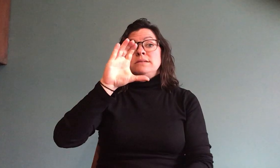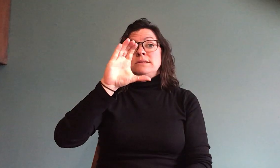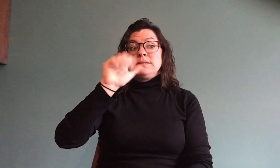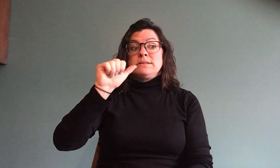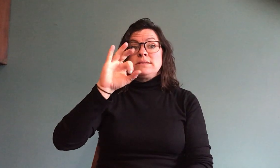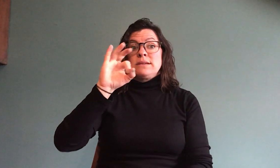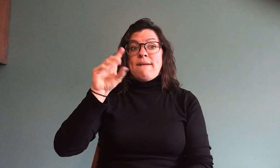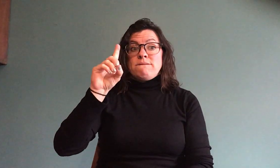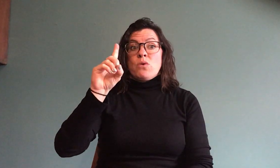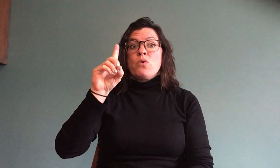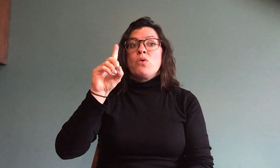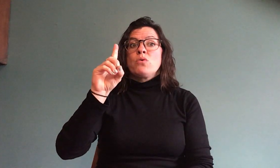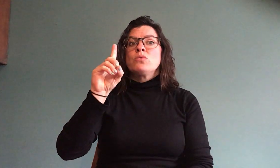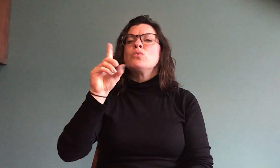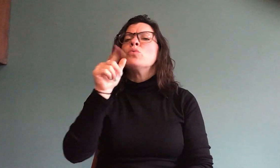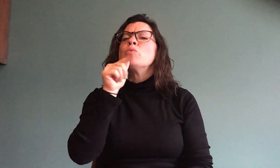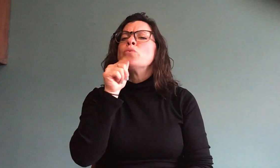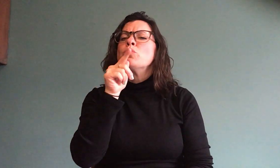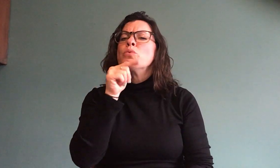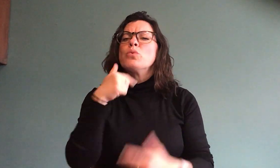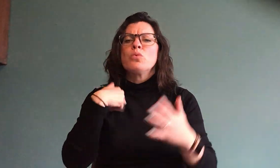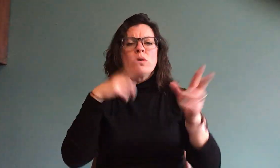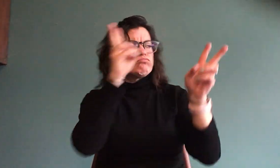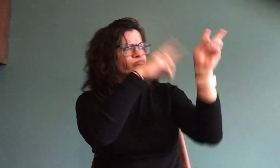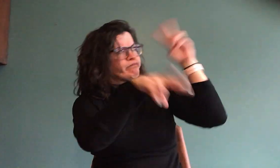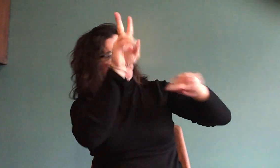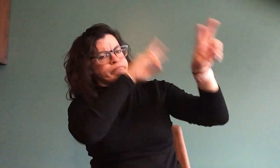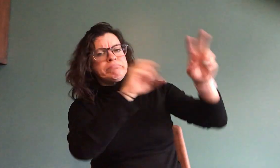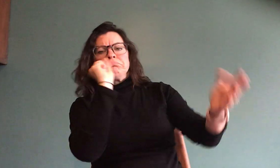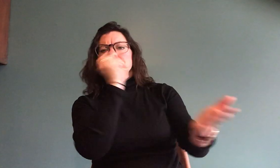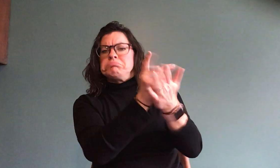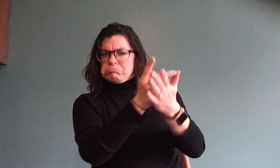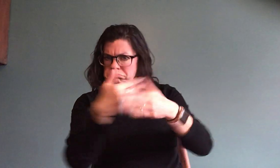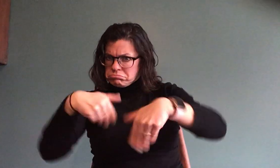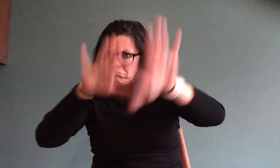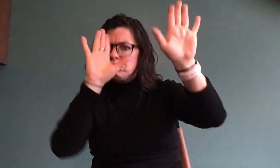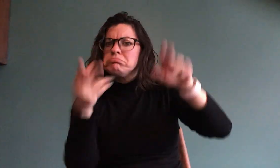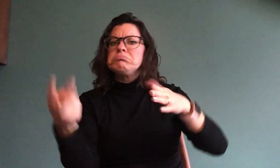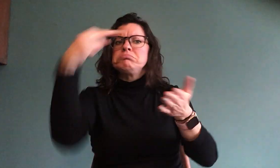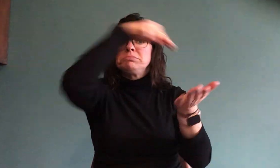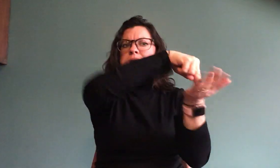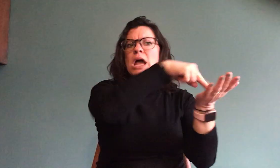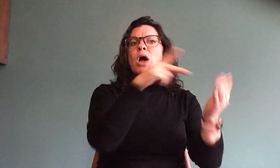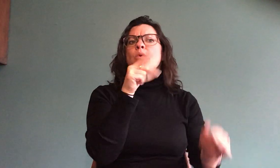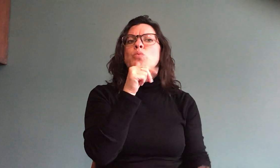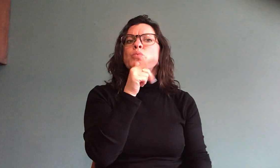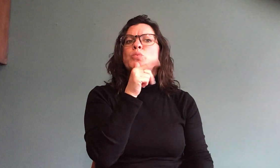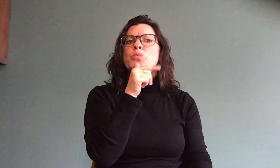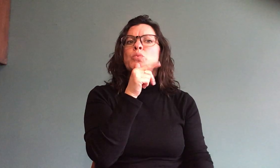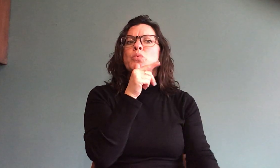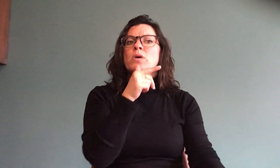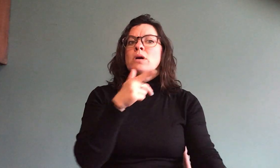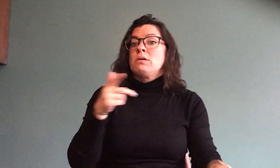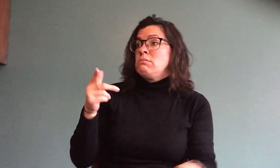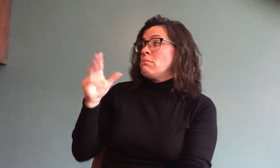The competent person? Oh, good one, Sam. A competent person. He is the person that will tell us that the